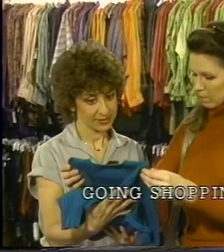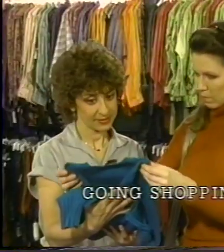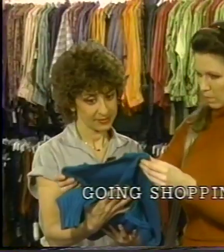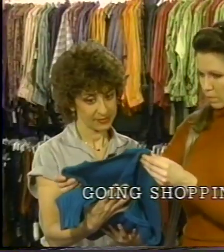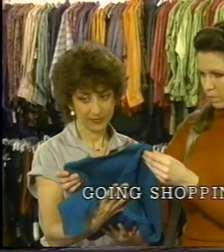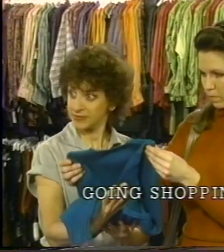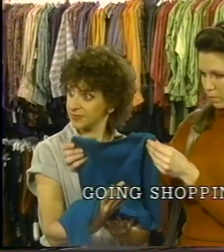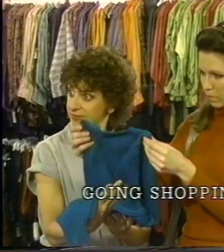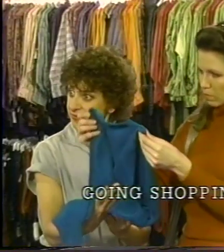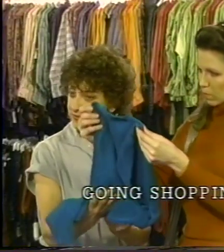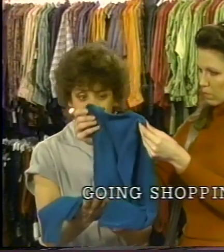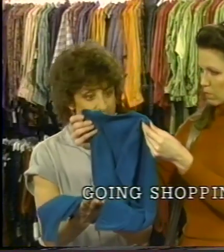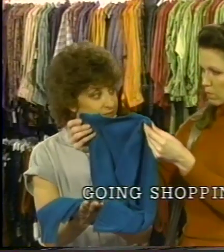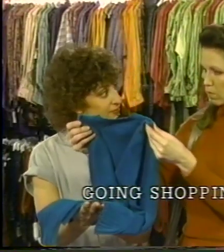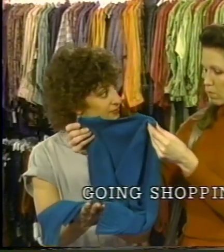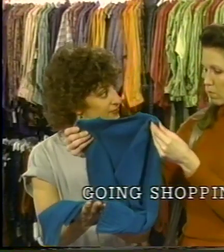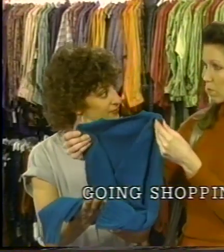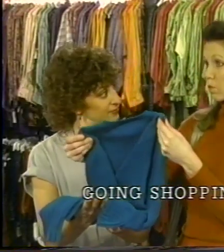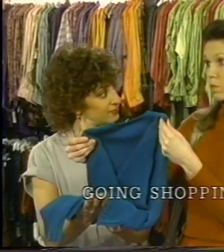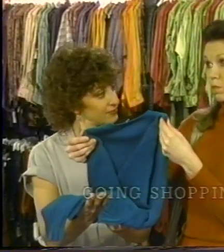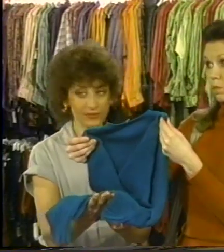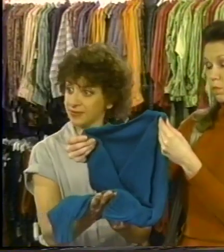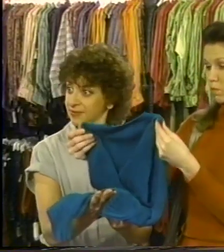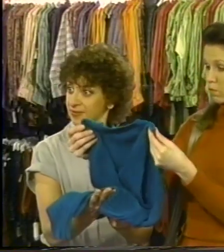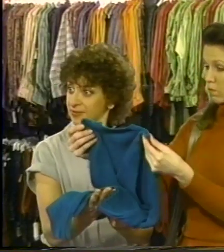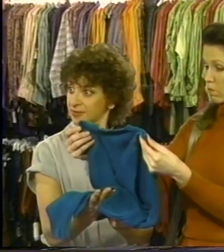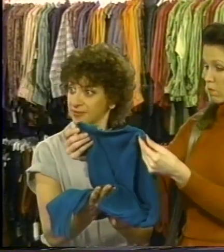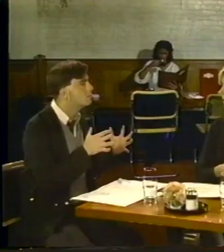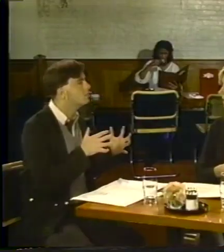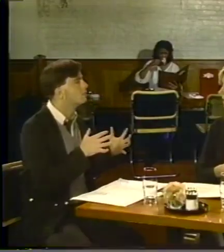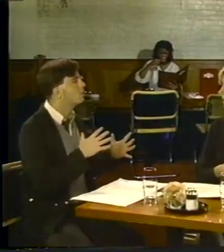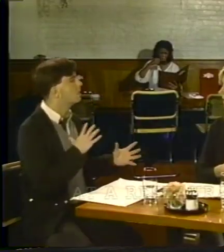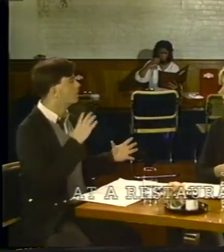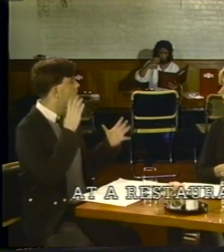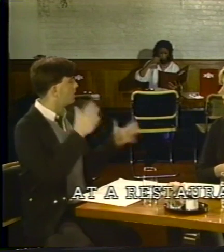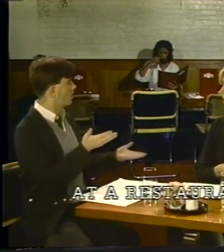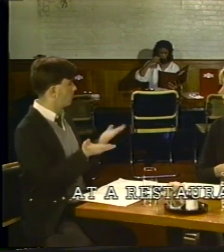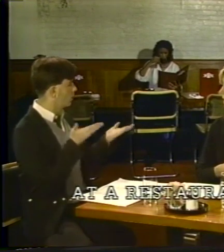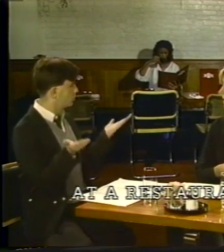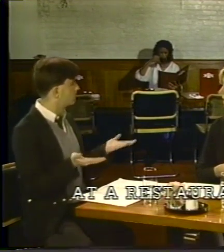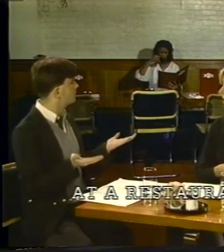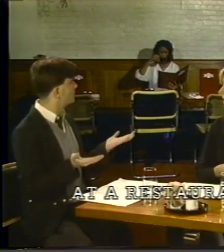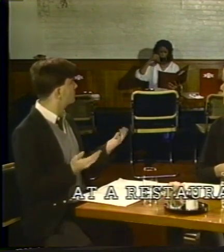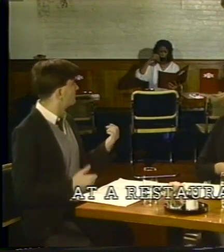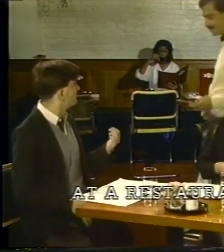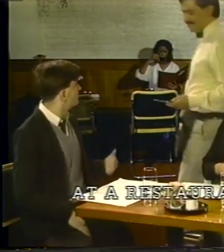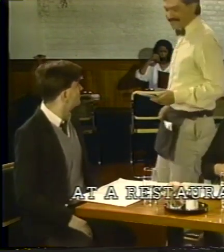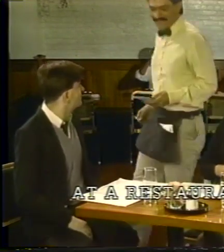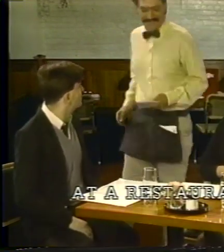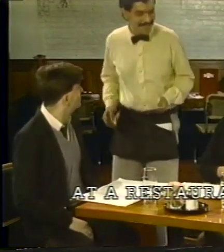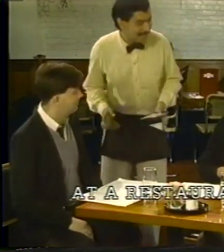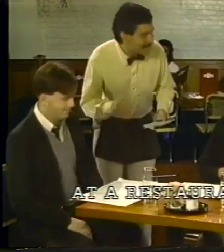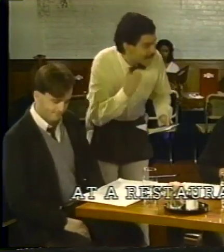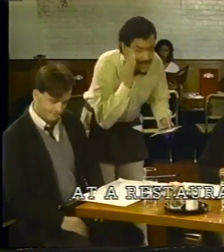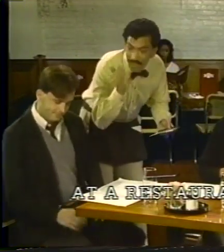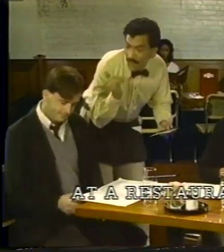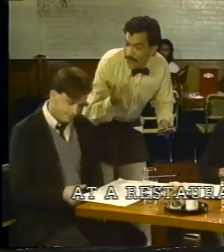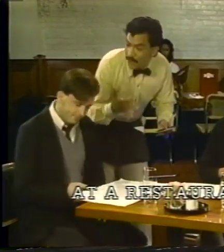language in a common situation. As you observe the dramatized section, you will notice that the signers use a lot of facial expression and